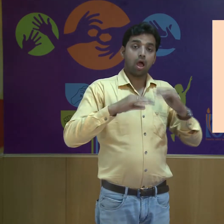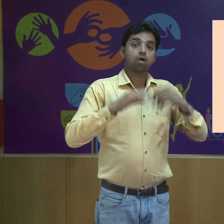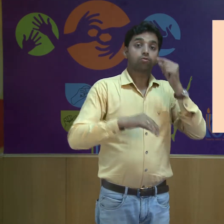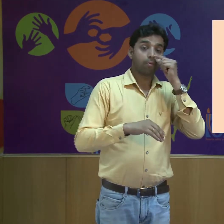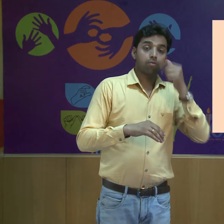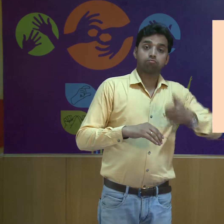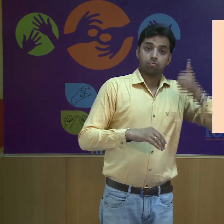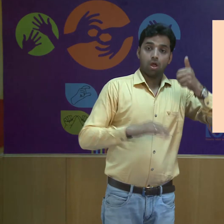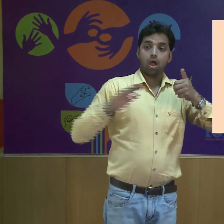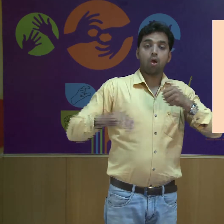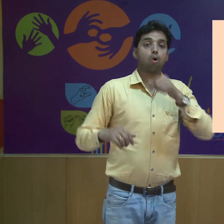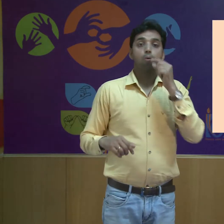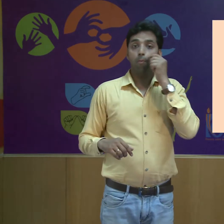caste man.